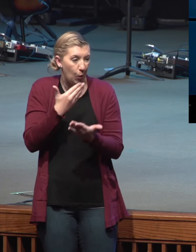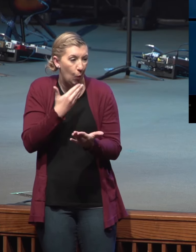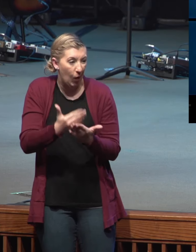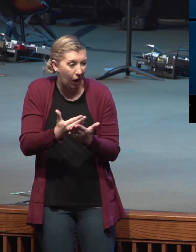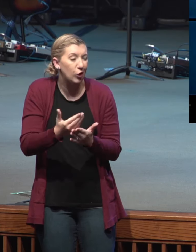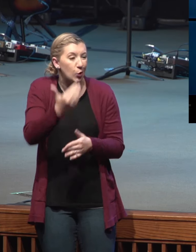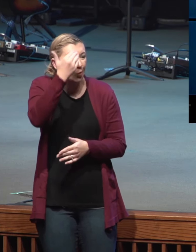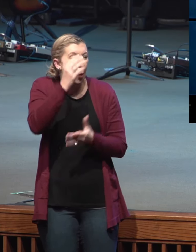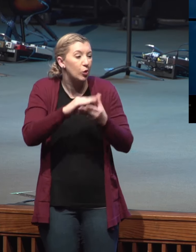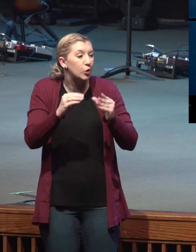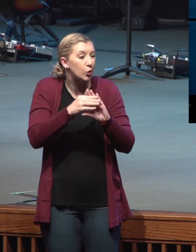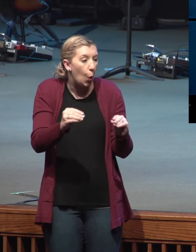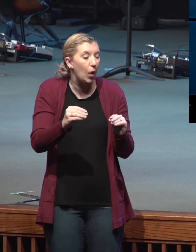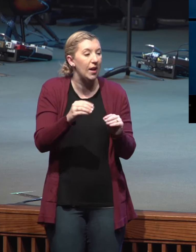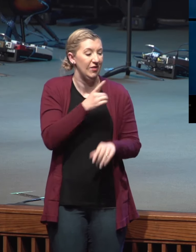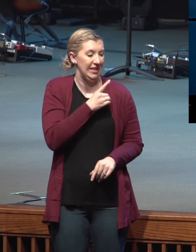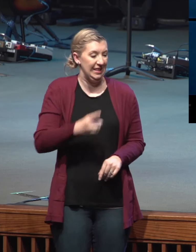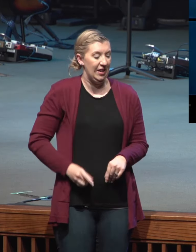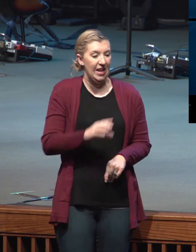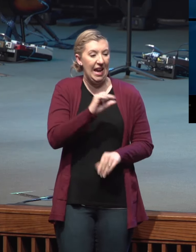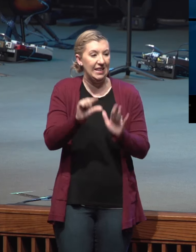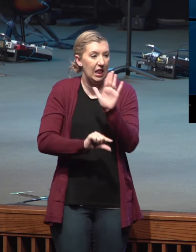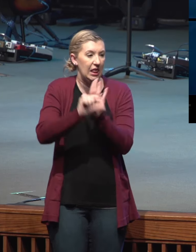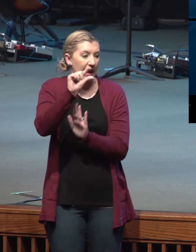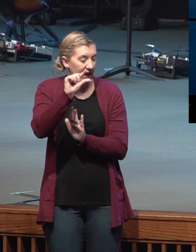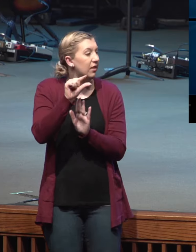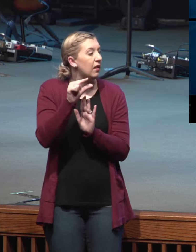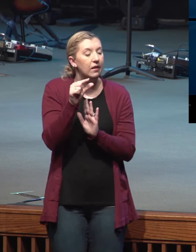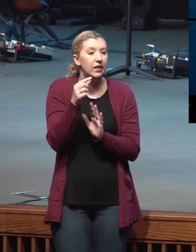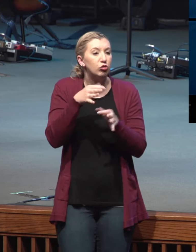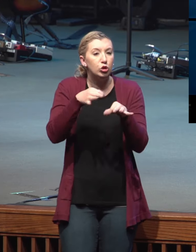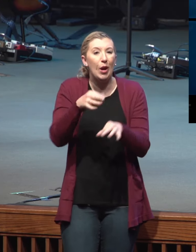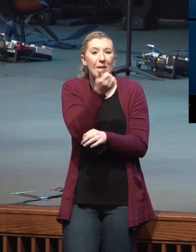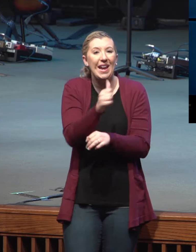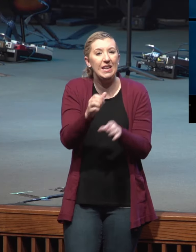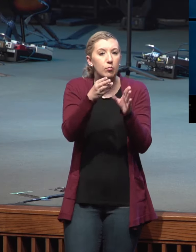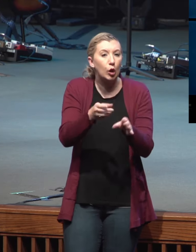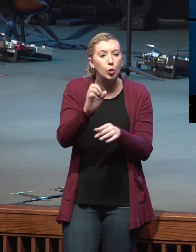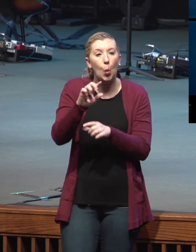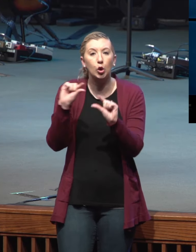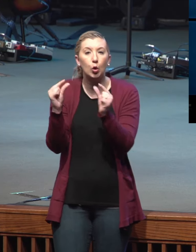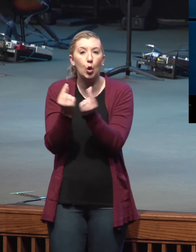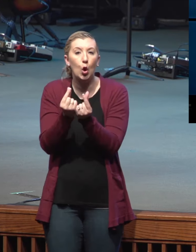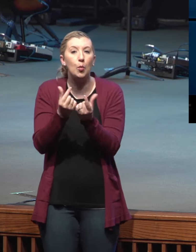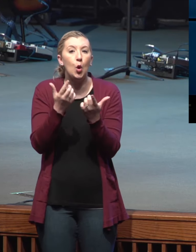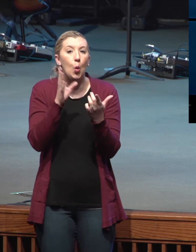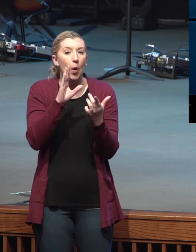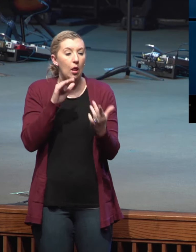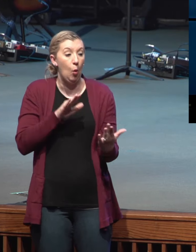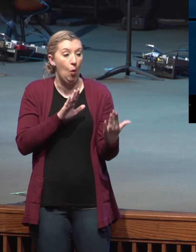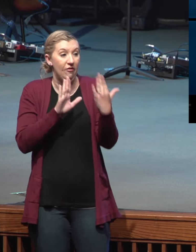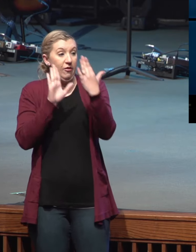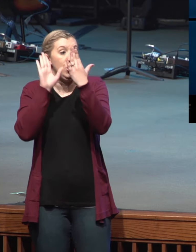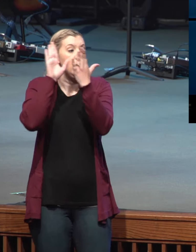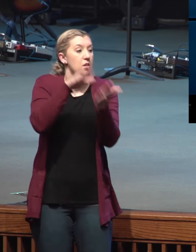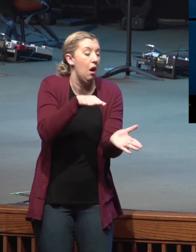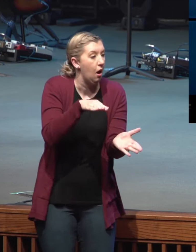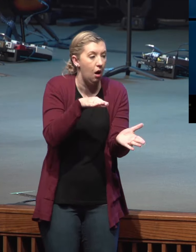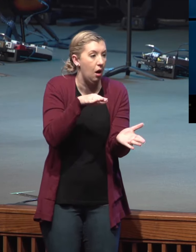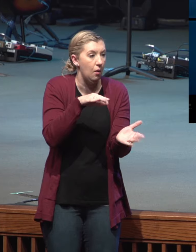Goliath has been used to describe any person or group who overcomes overwhelming